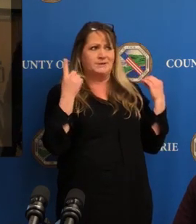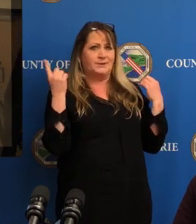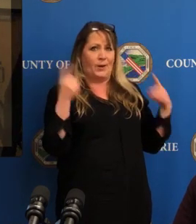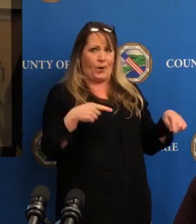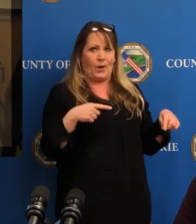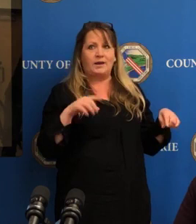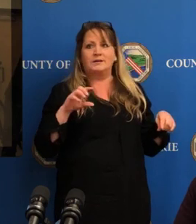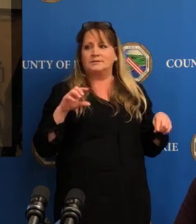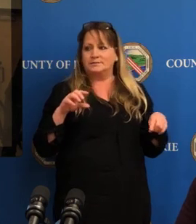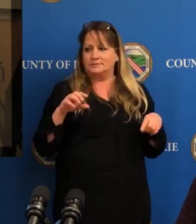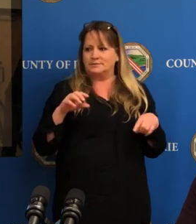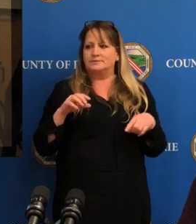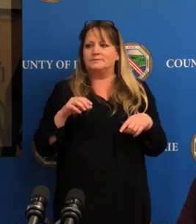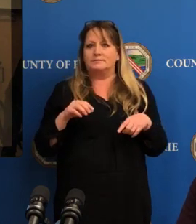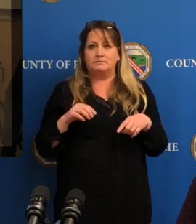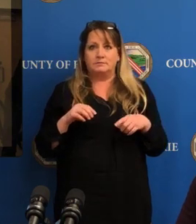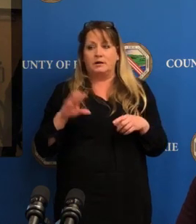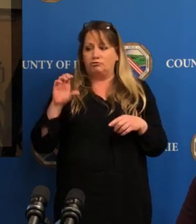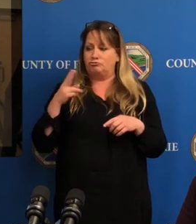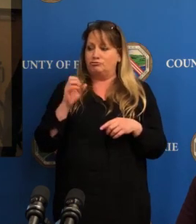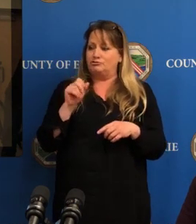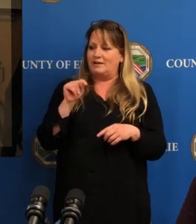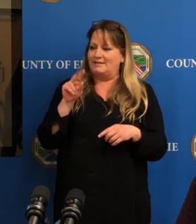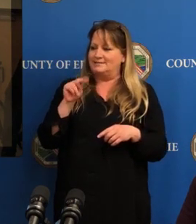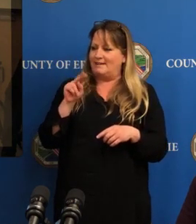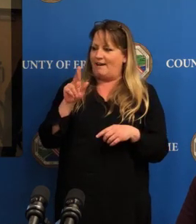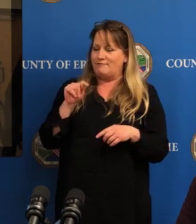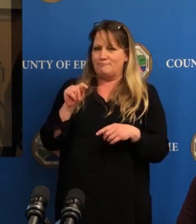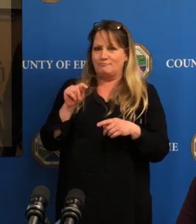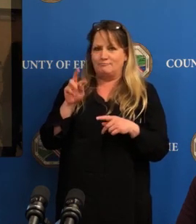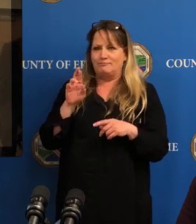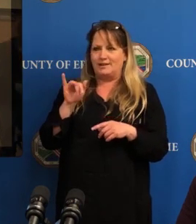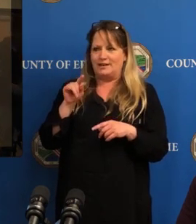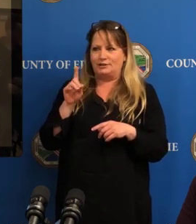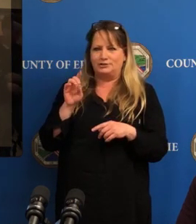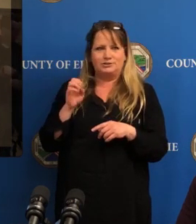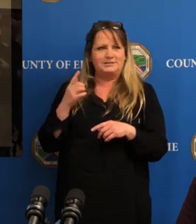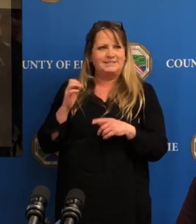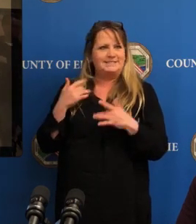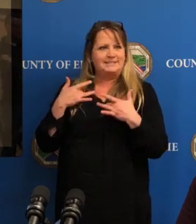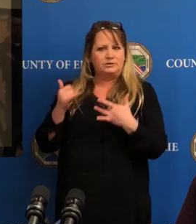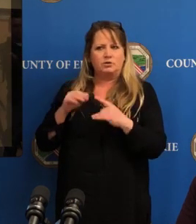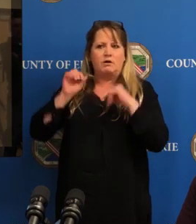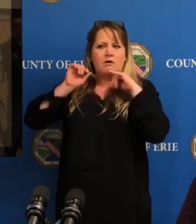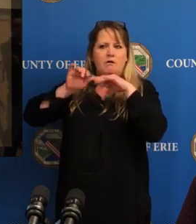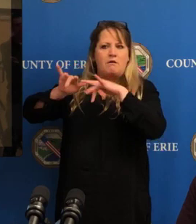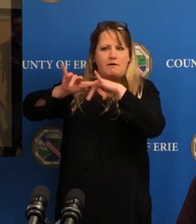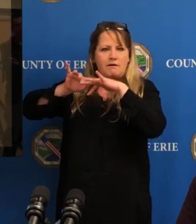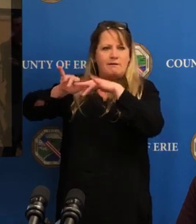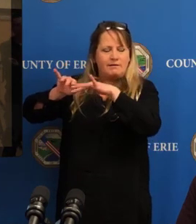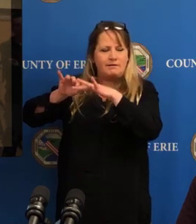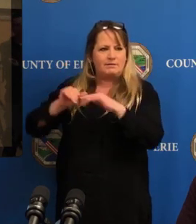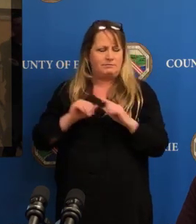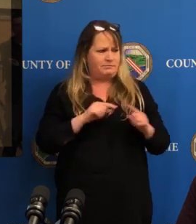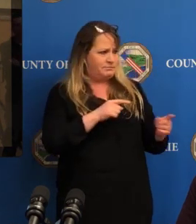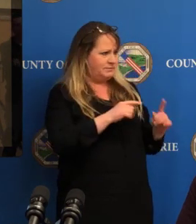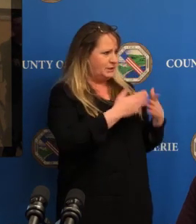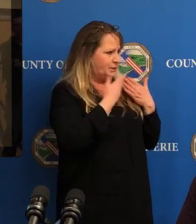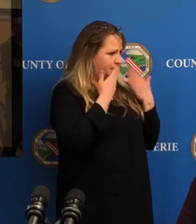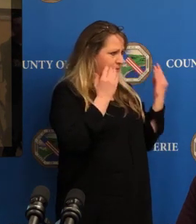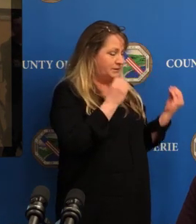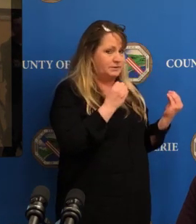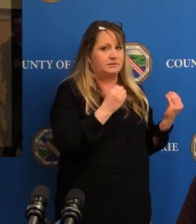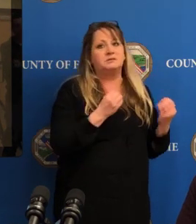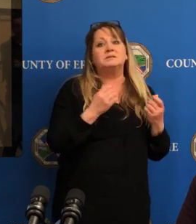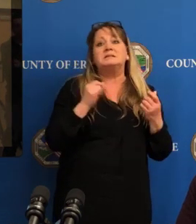Chestnut Ridge in particular, where lots of people are going to. We would theoretically at that point potentially limit the amount of people who